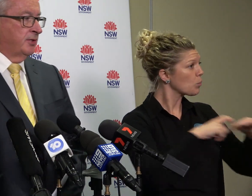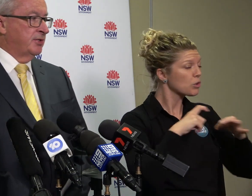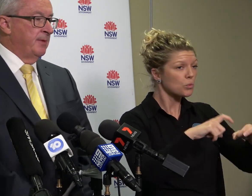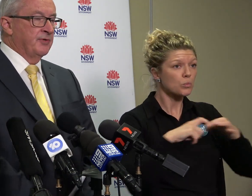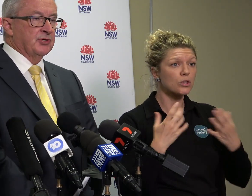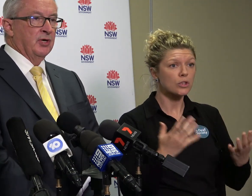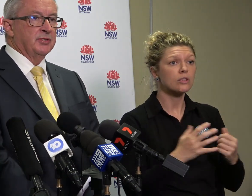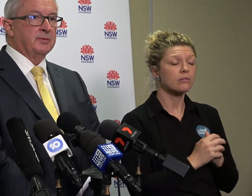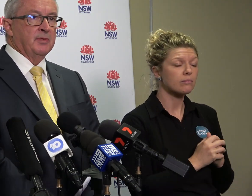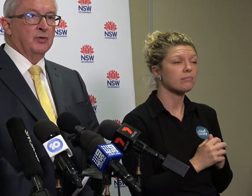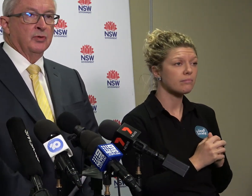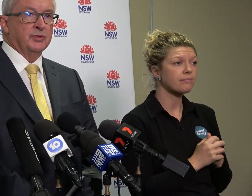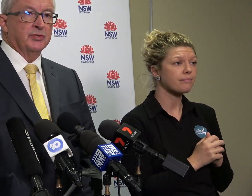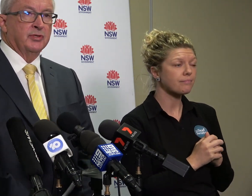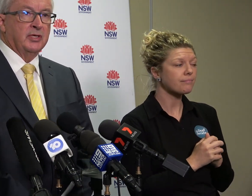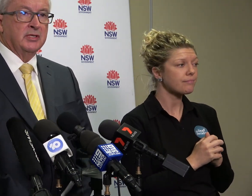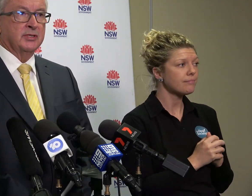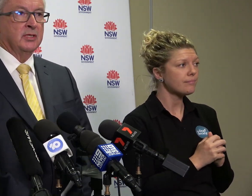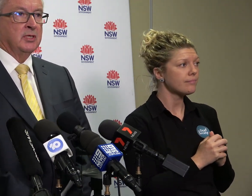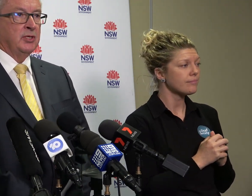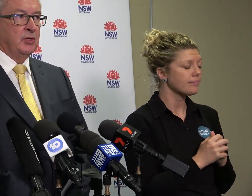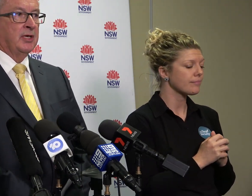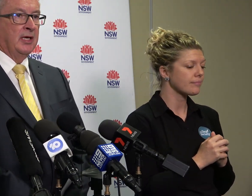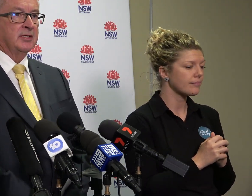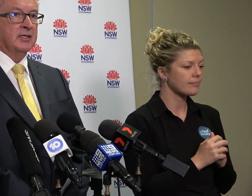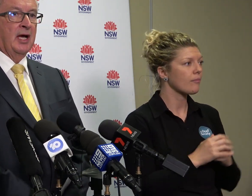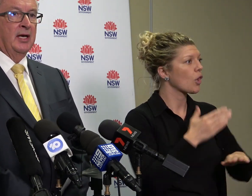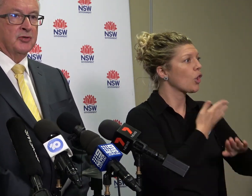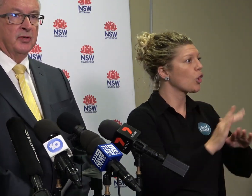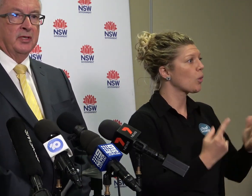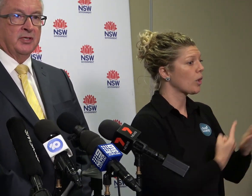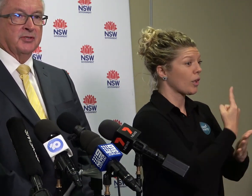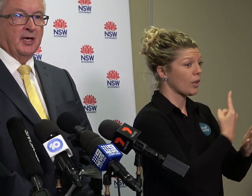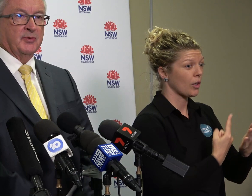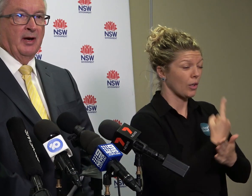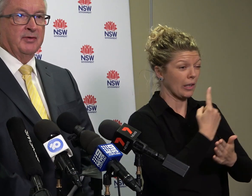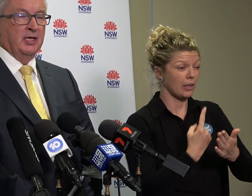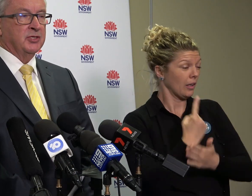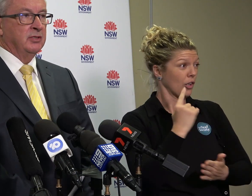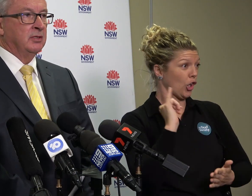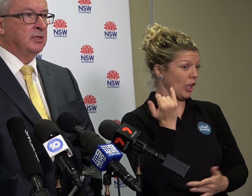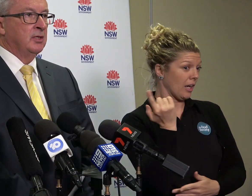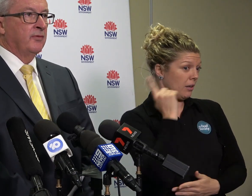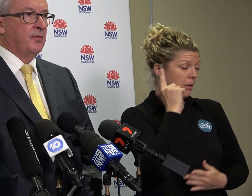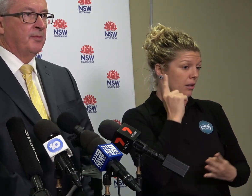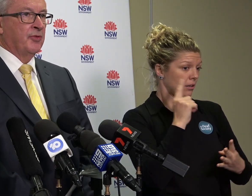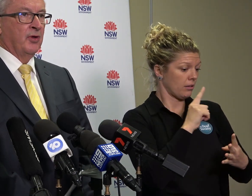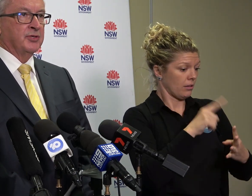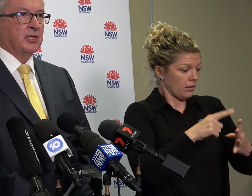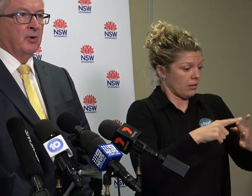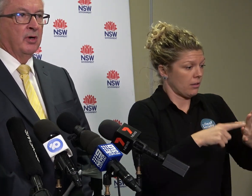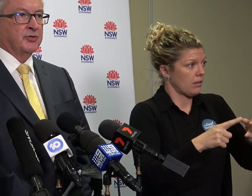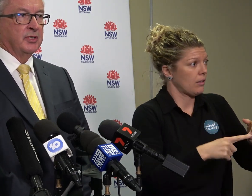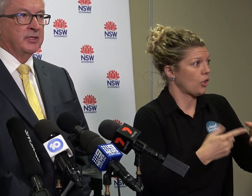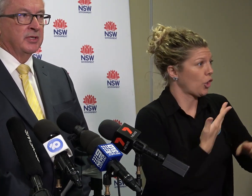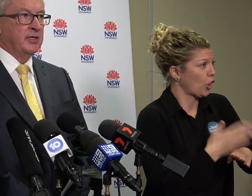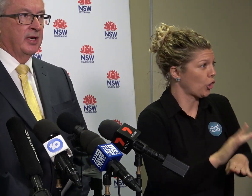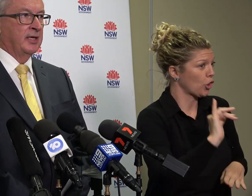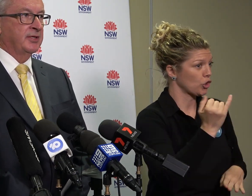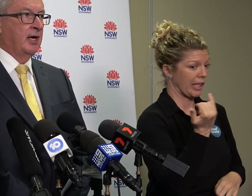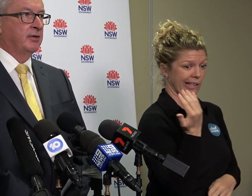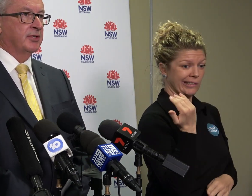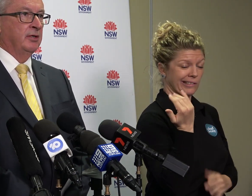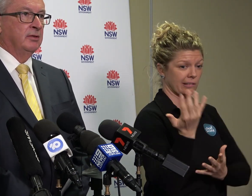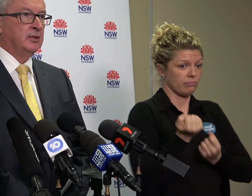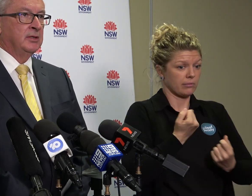now. I just emphasise that because these new cases are literally just come to our attention from the pathology laboratories in